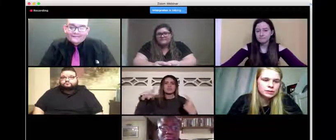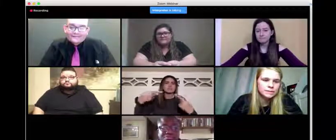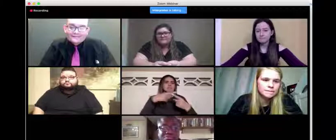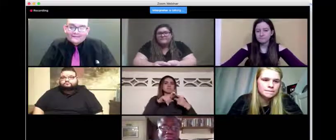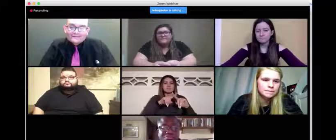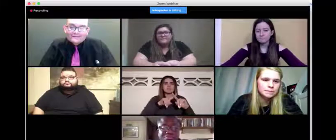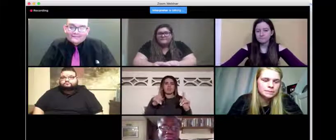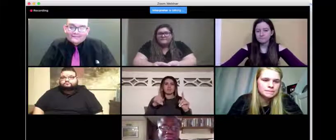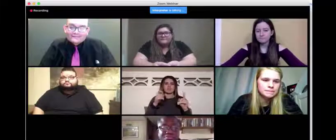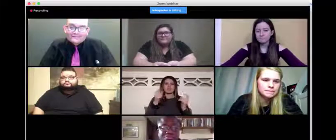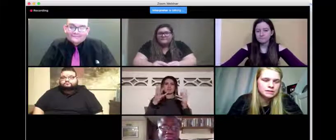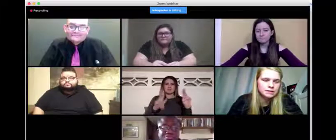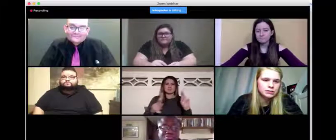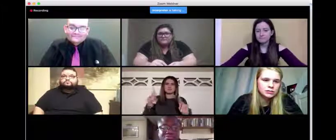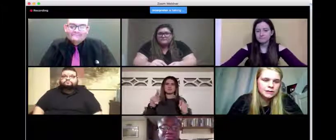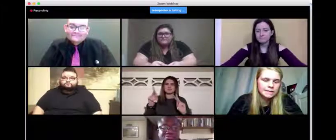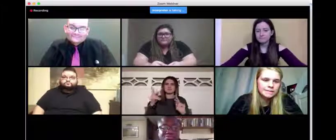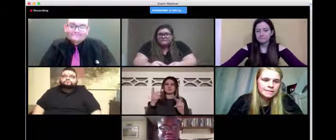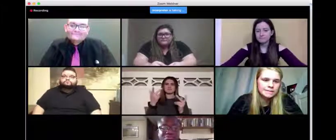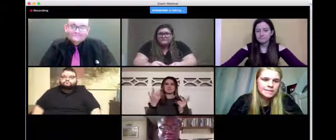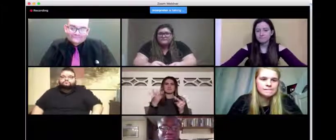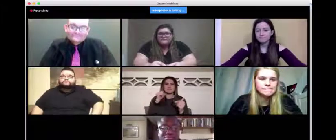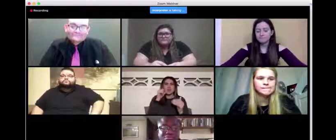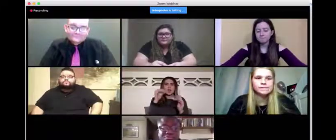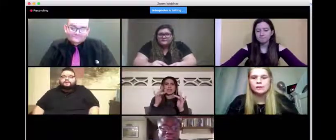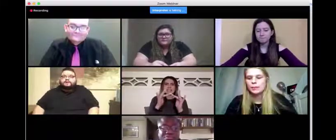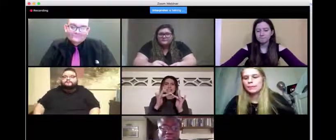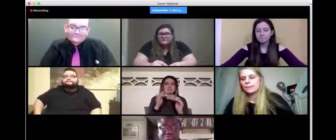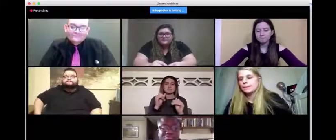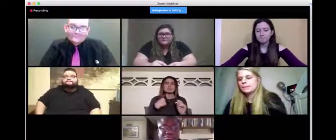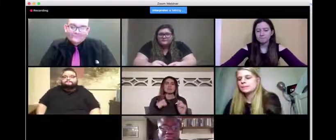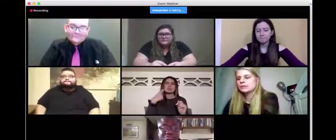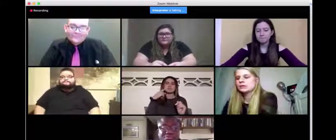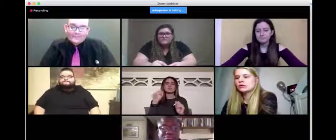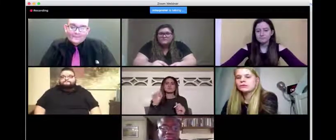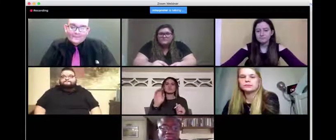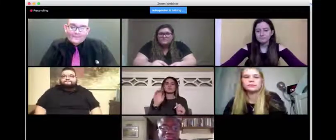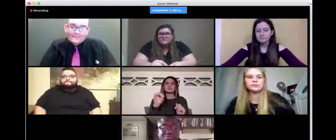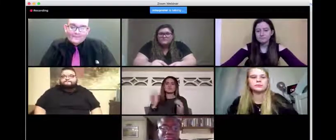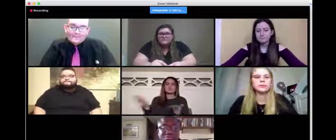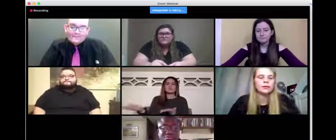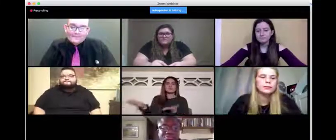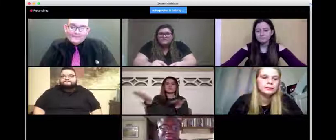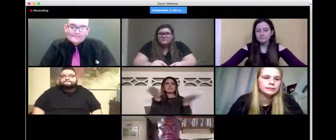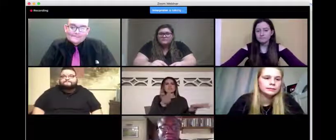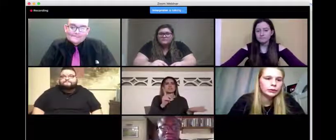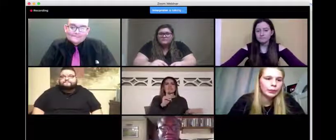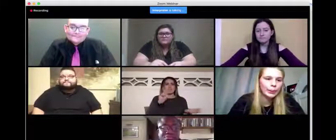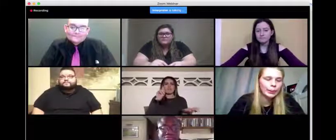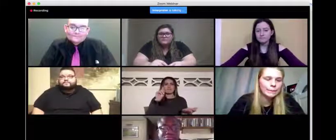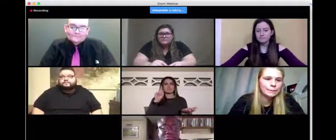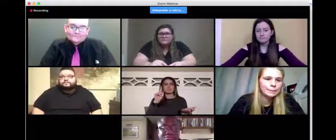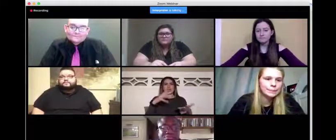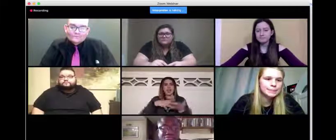haven't been able to contact. So social media has brought us out of our comfort zone, being able to navigate